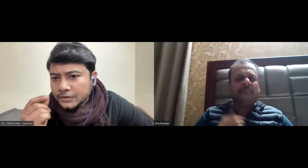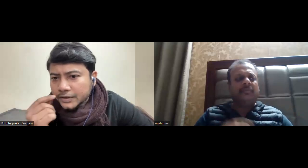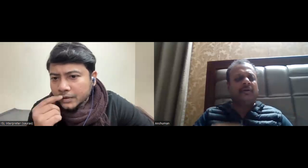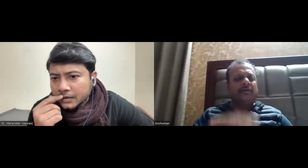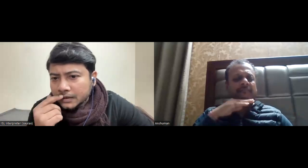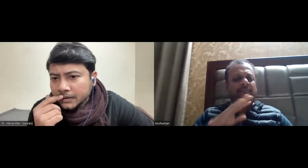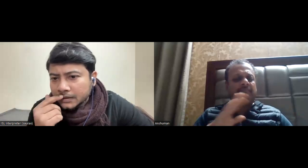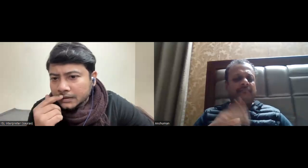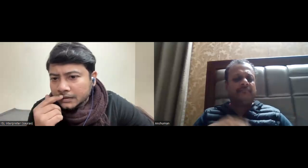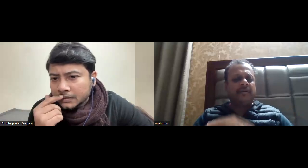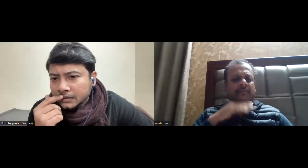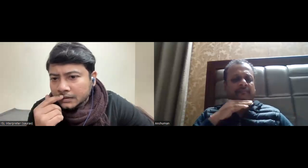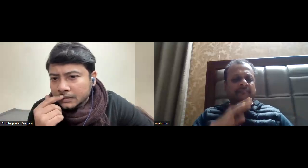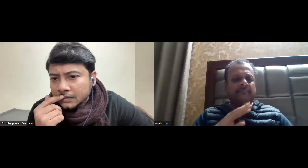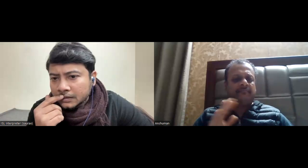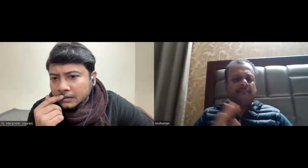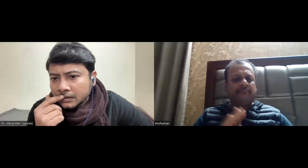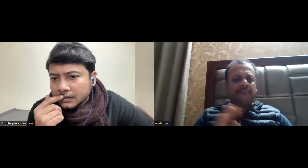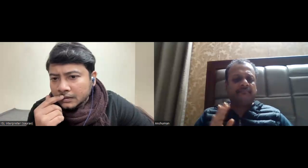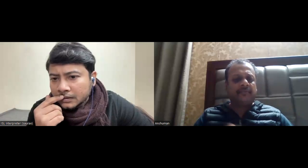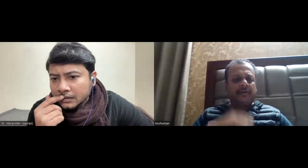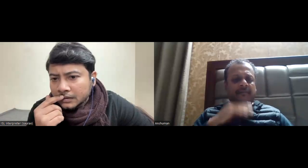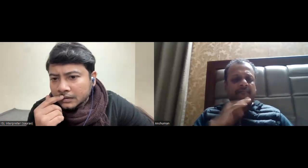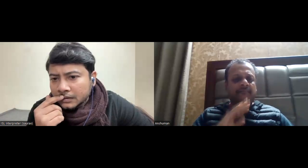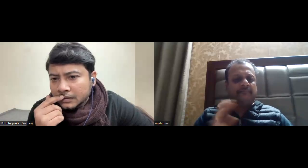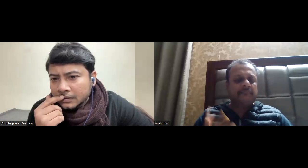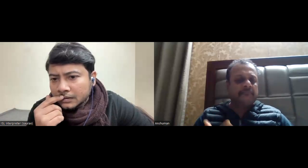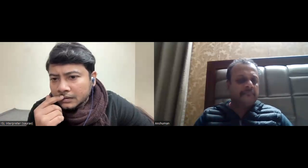I'm just trying to understand, Mataji. Sure.